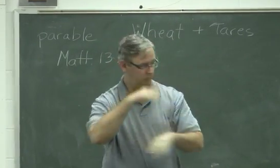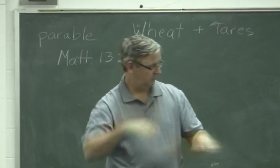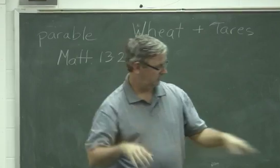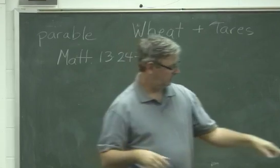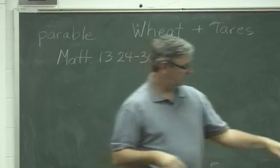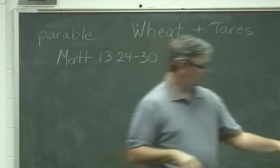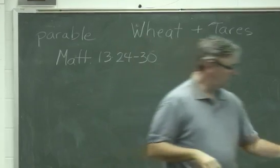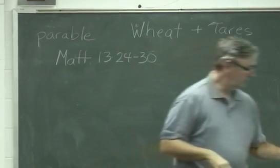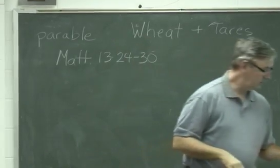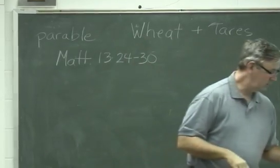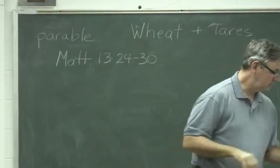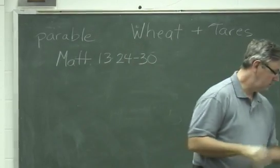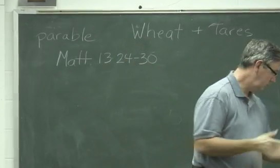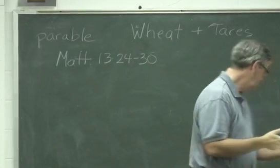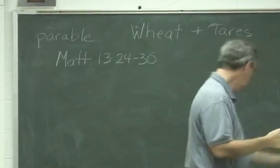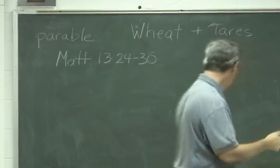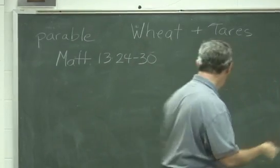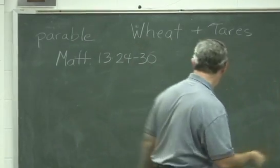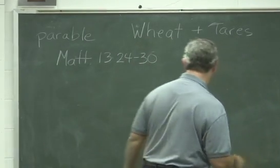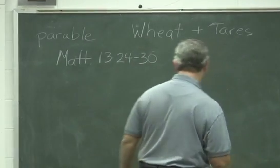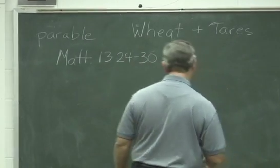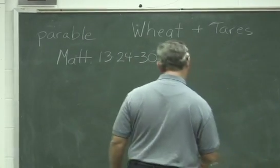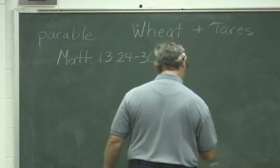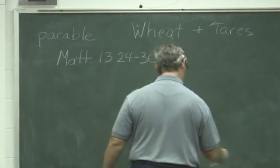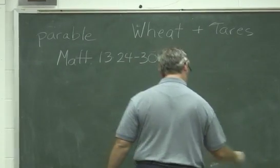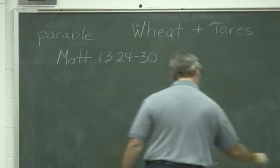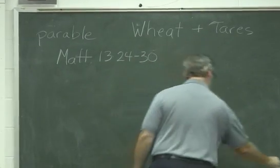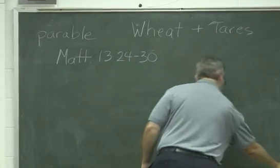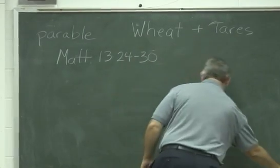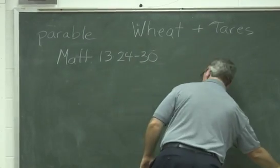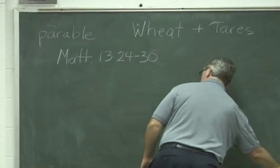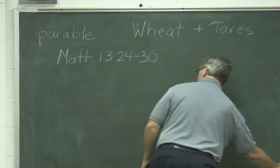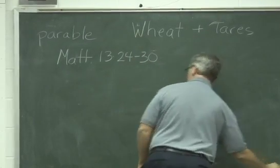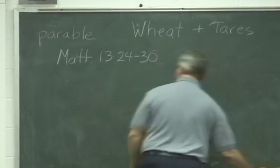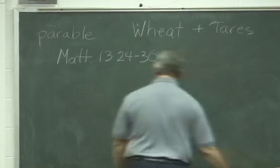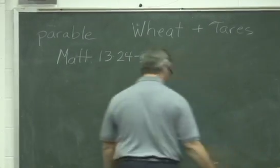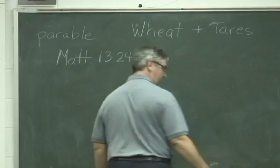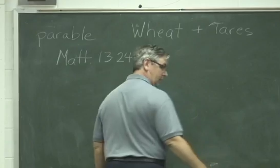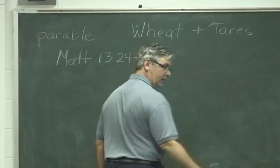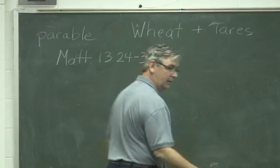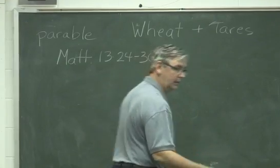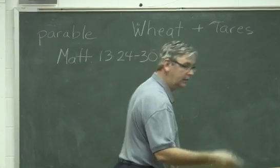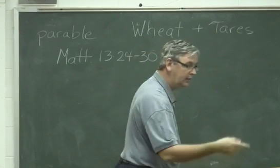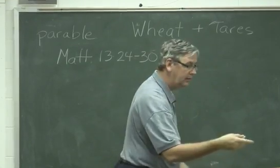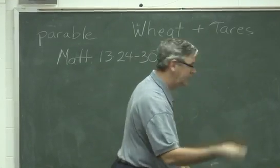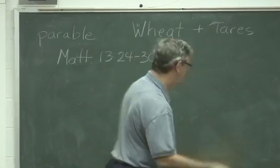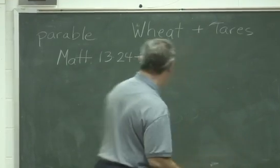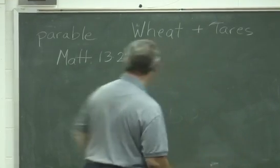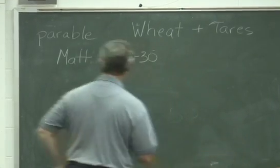the parable. The farmer's just letting the wheat and the tares grow together. Don't worry about it.